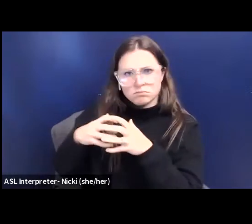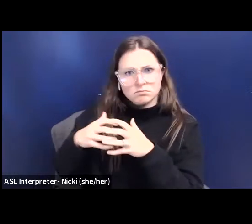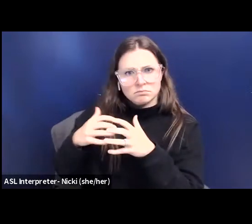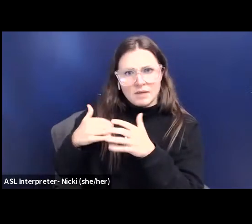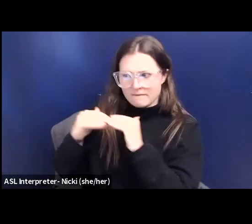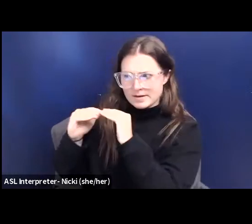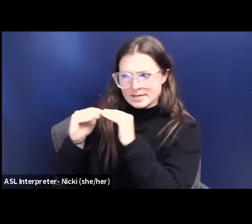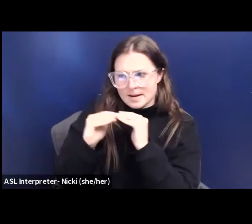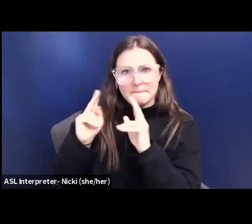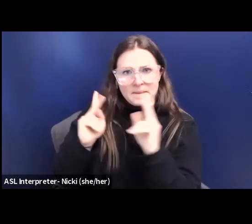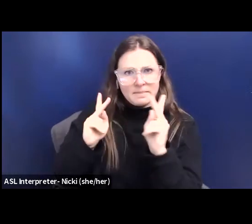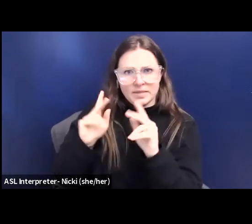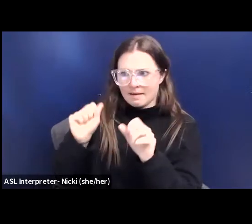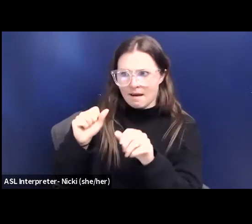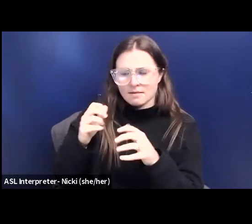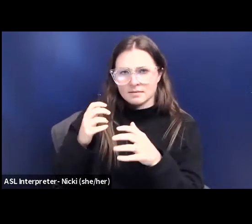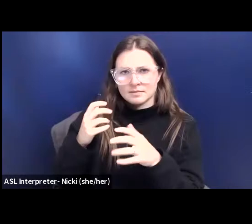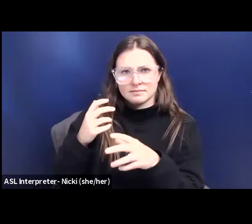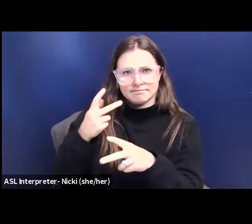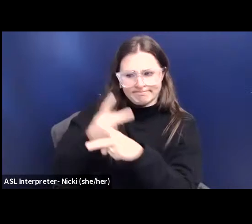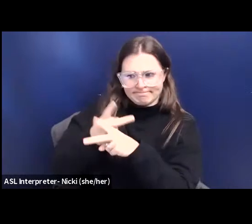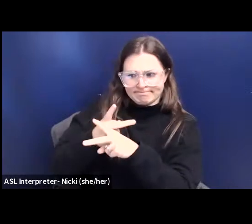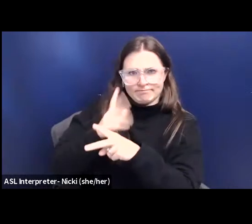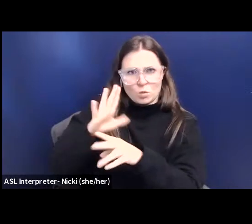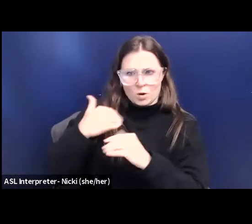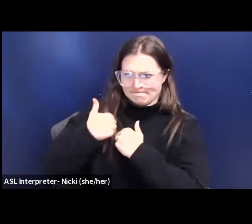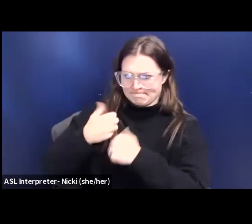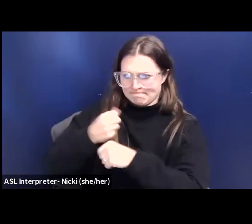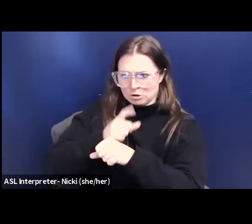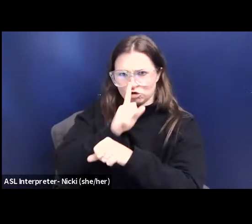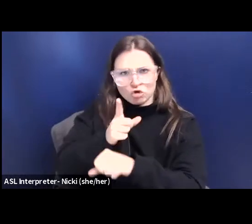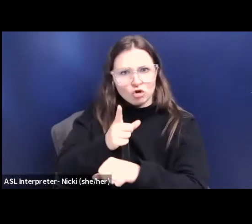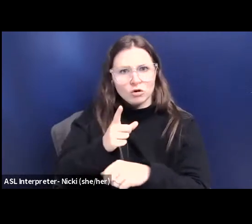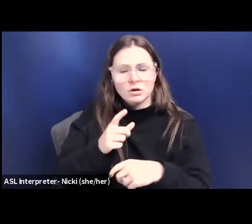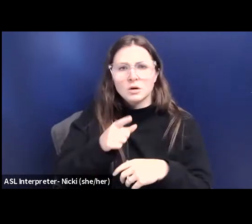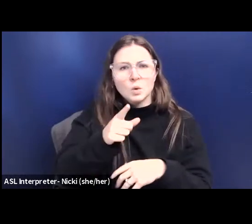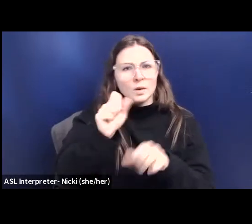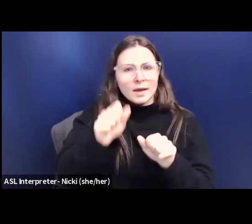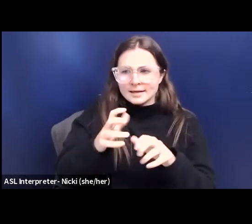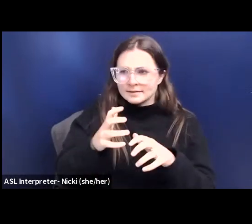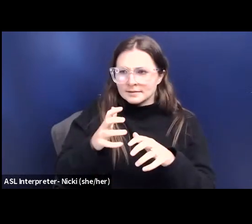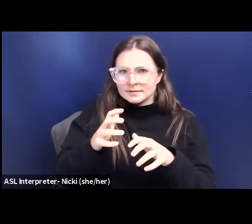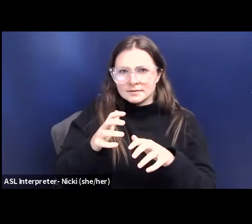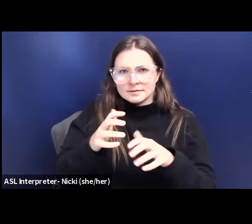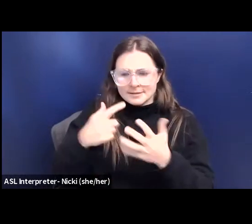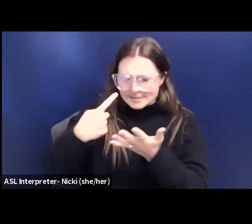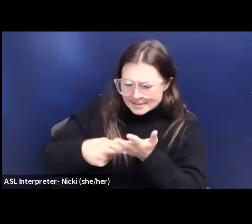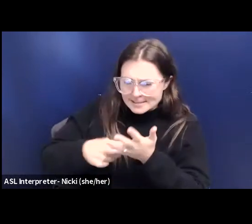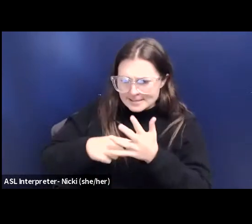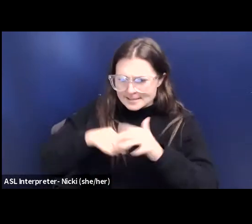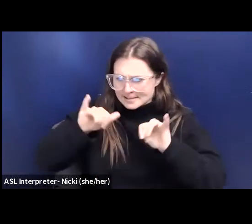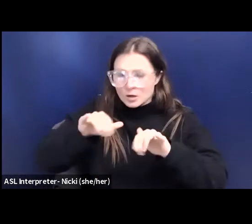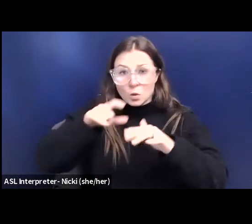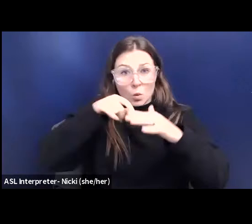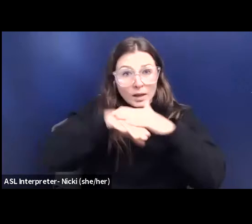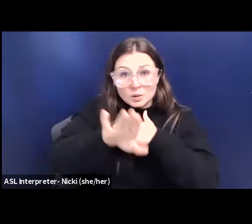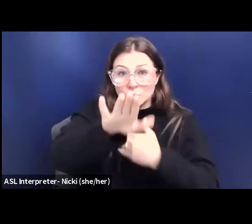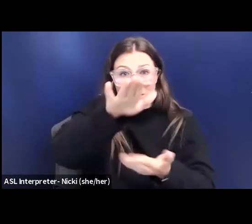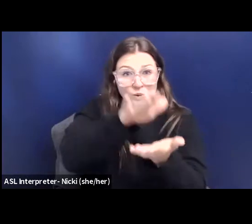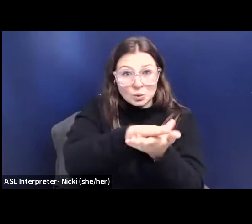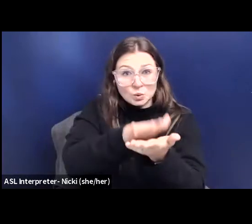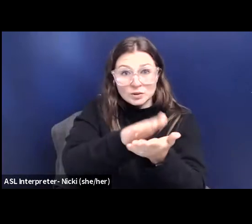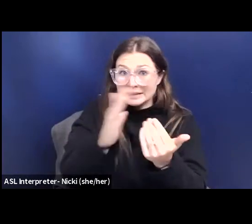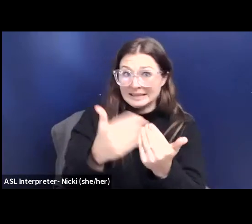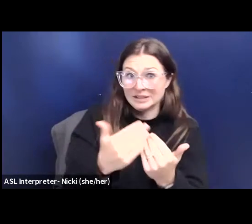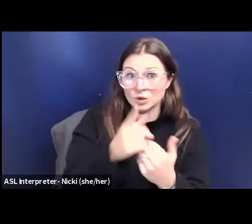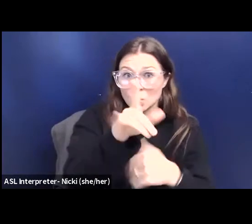who can help you grapple with what it means to enter institutions where it's easy for our work to get co-opted, our